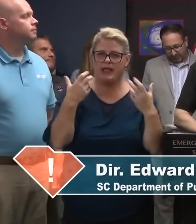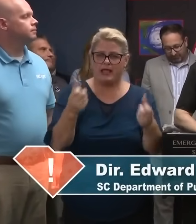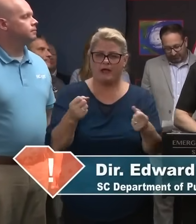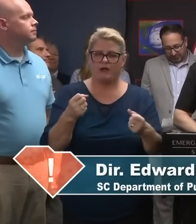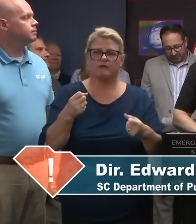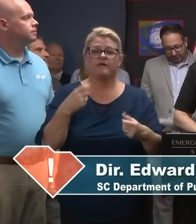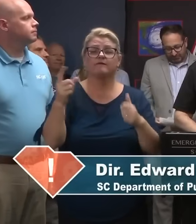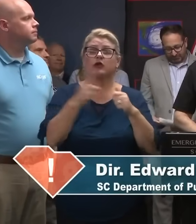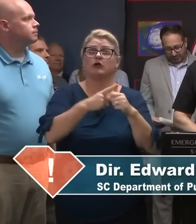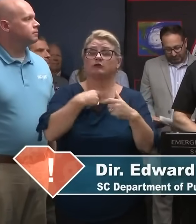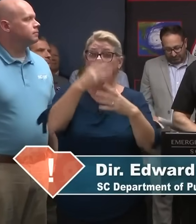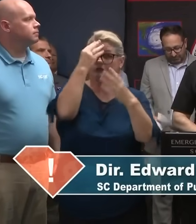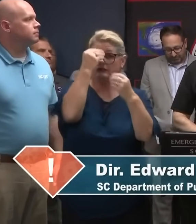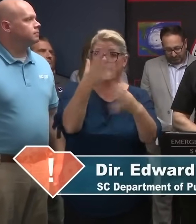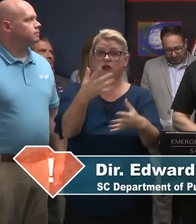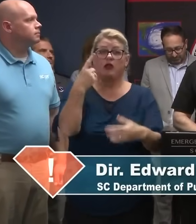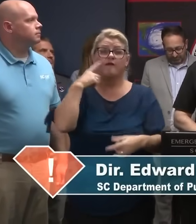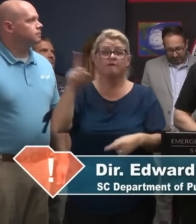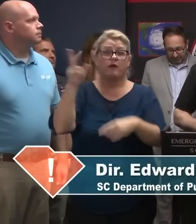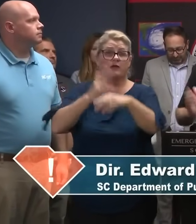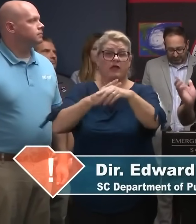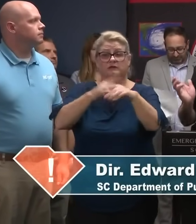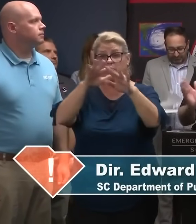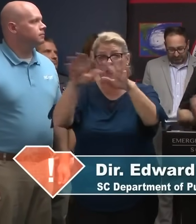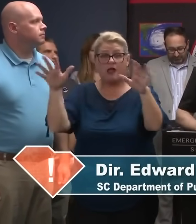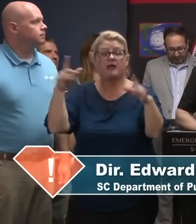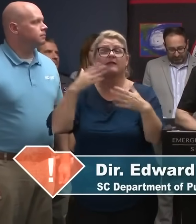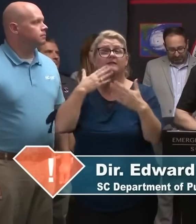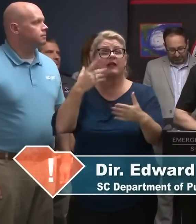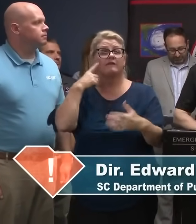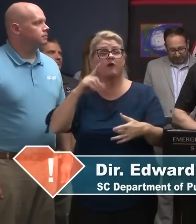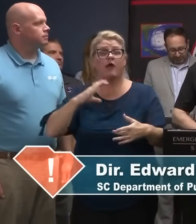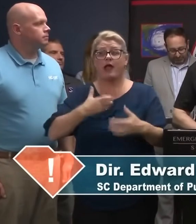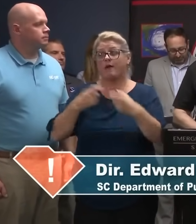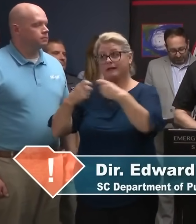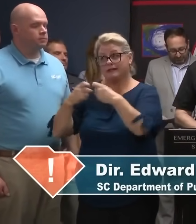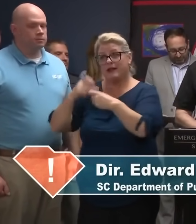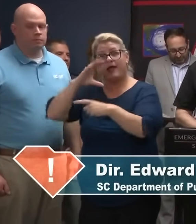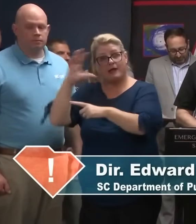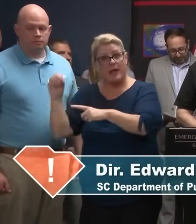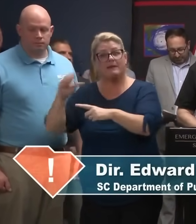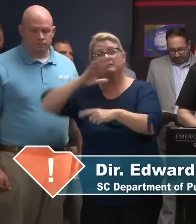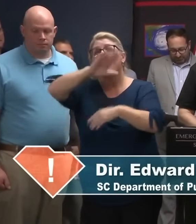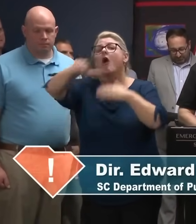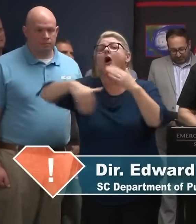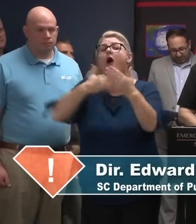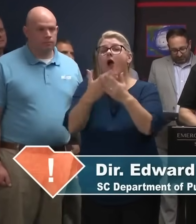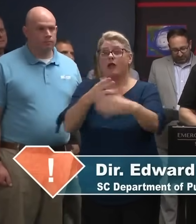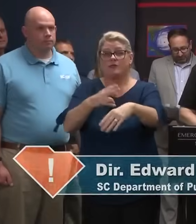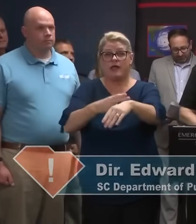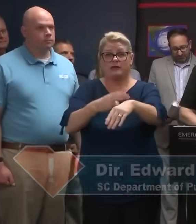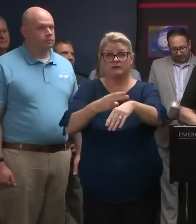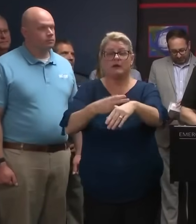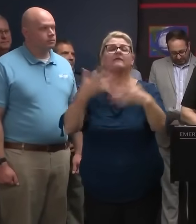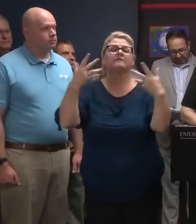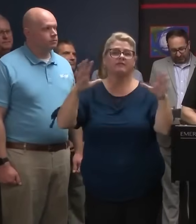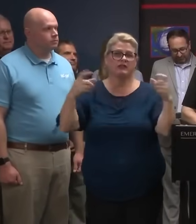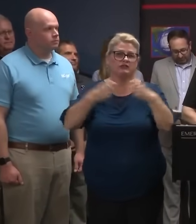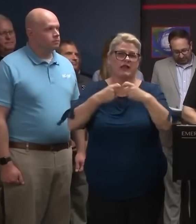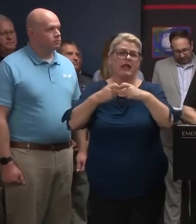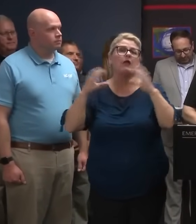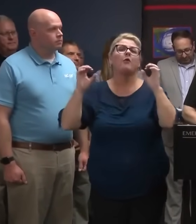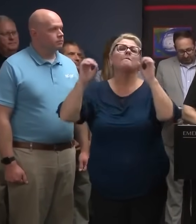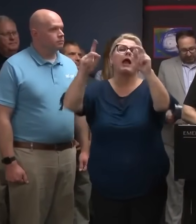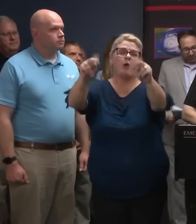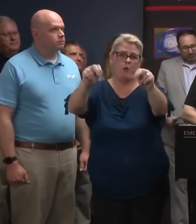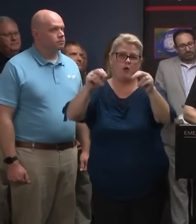First, wanted to give an update on our healthcare facilities. Thanks to great work from our utility partners, all of our hospitals have had power restored and are fully